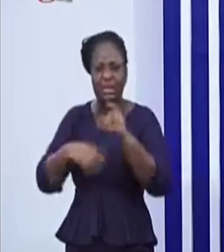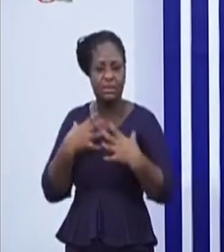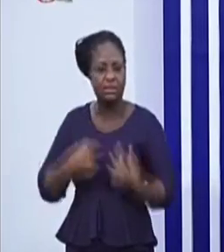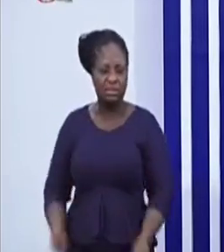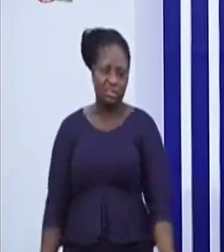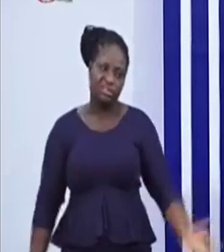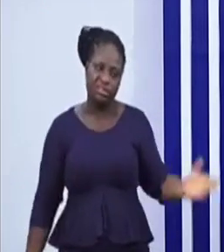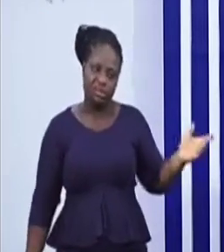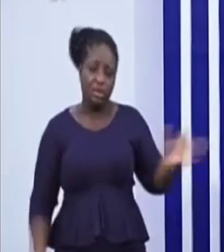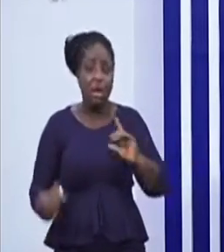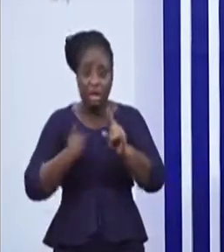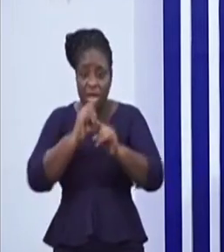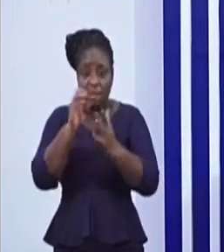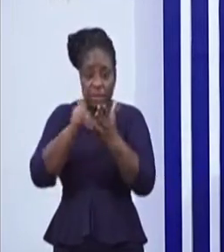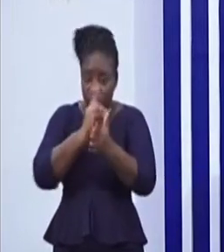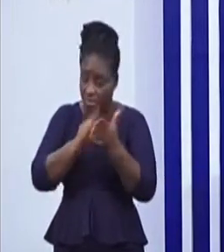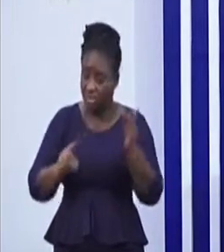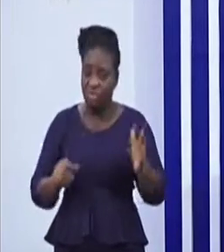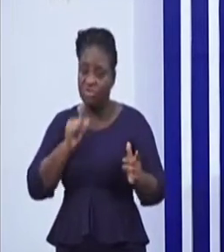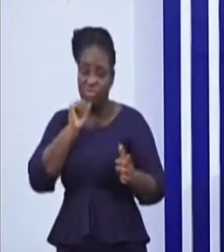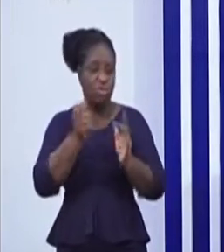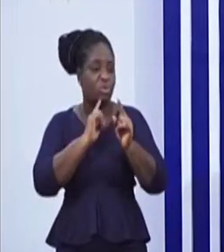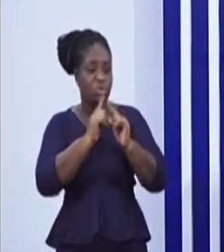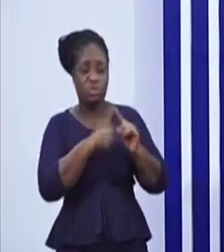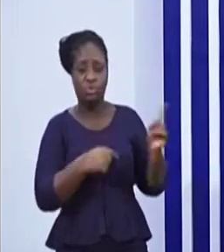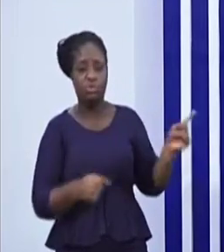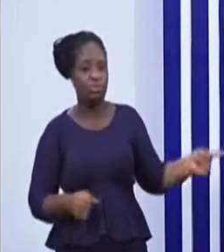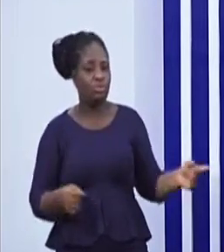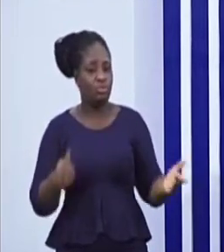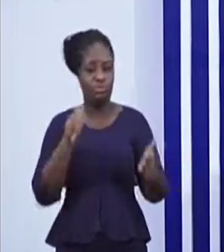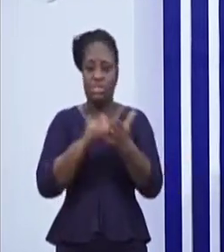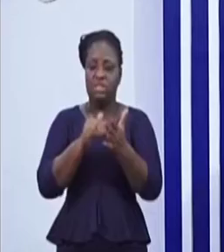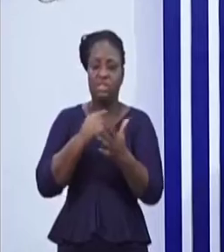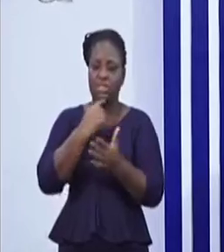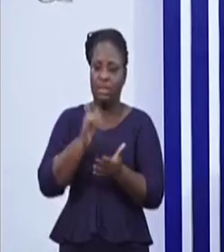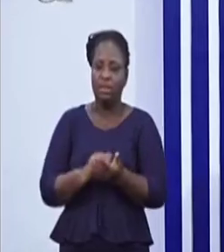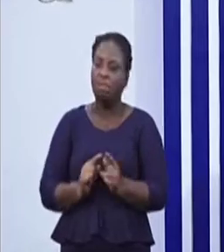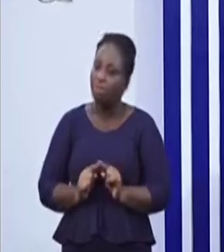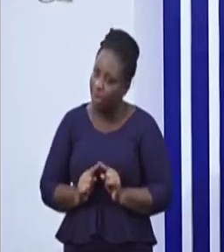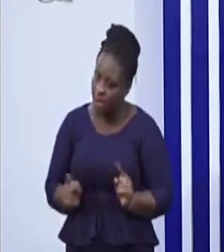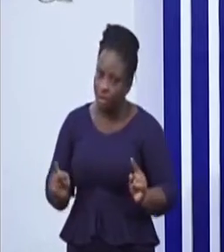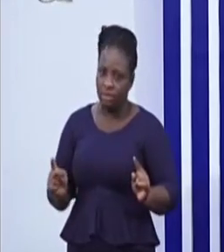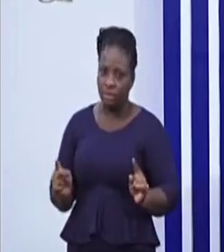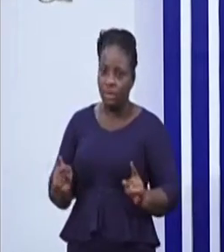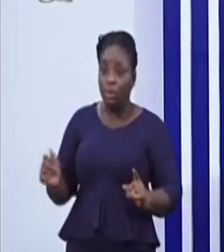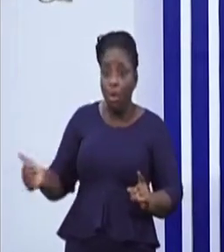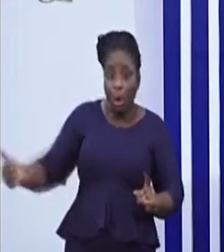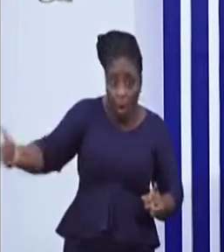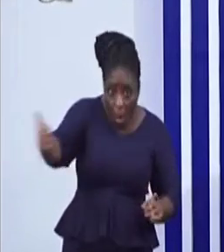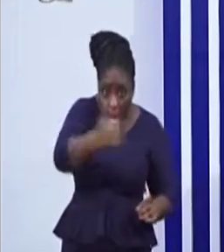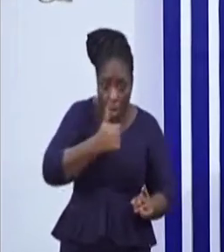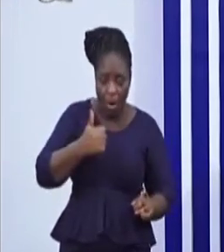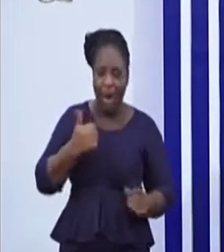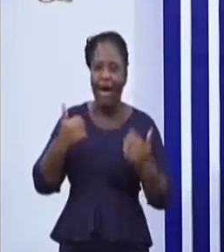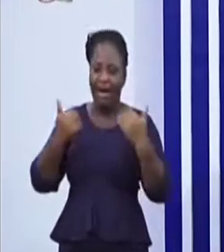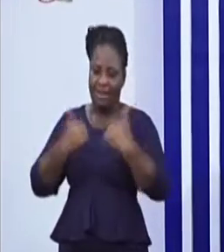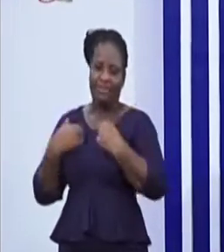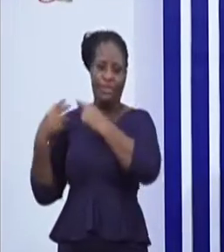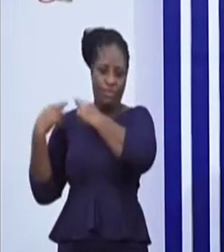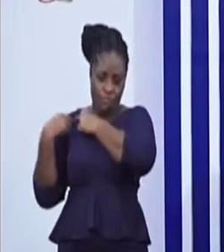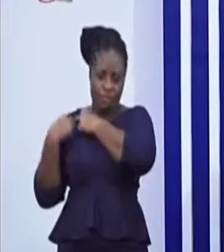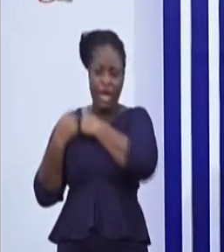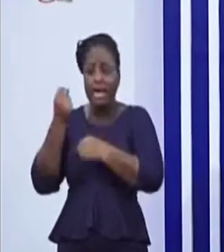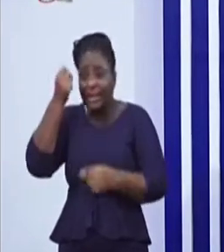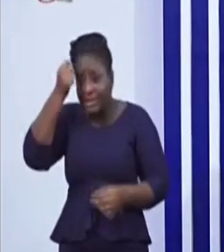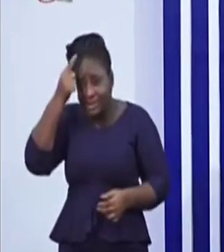just talked about stigmatization. I'm not going to repeat that, but just to let you know that we all have a role to play, and to also